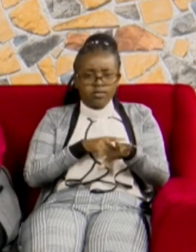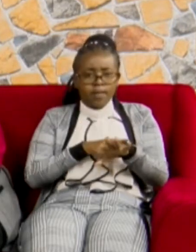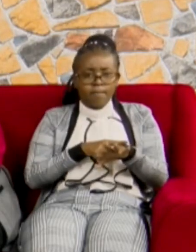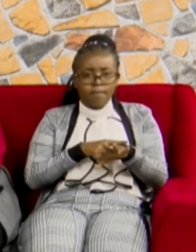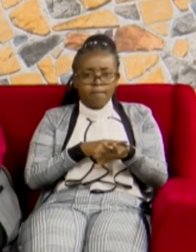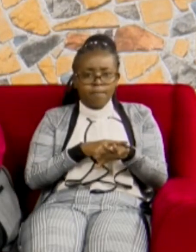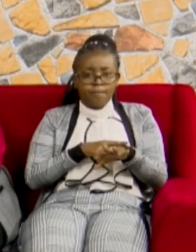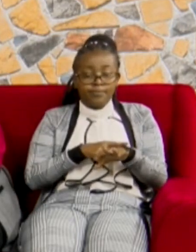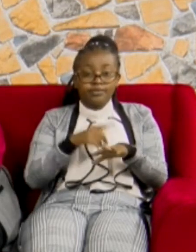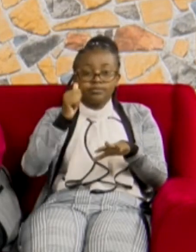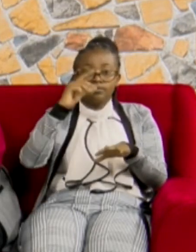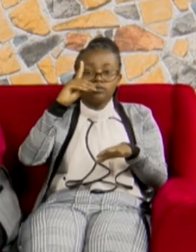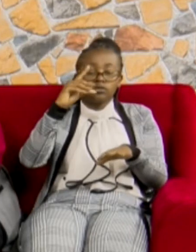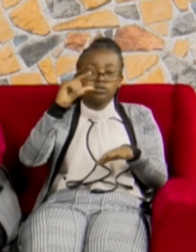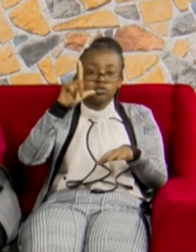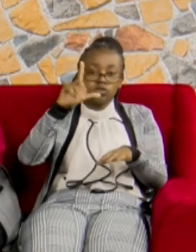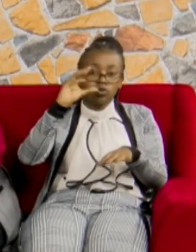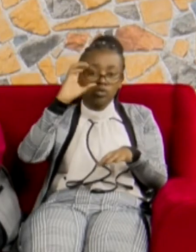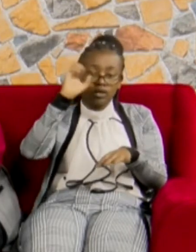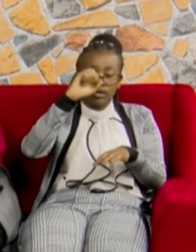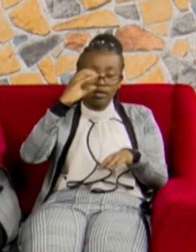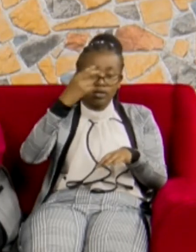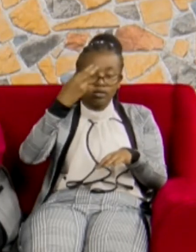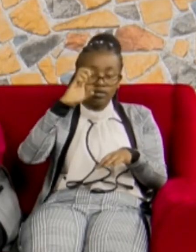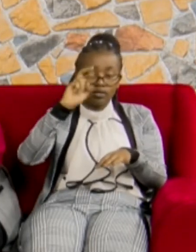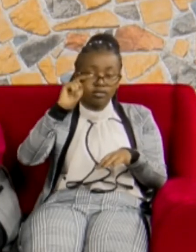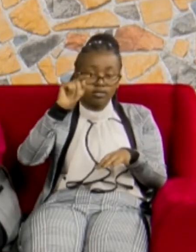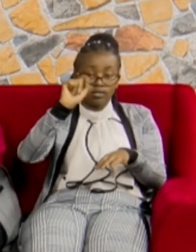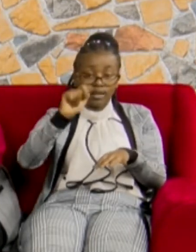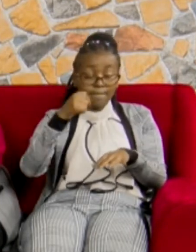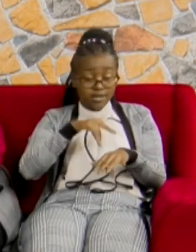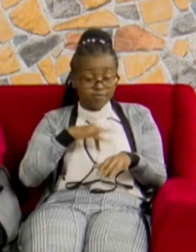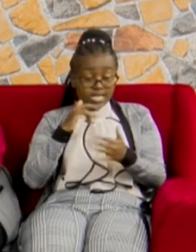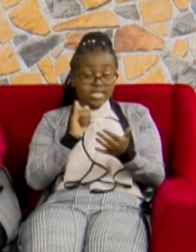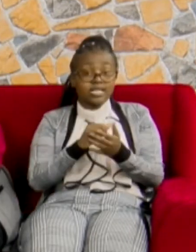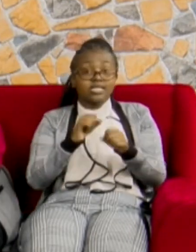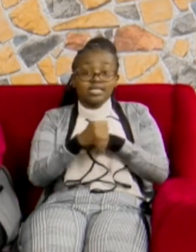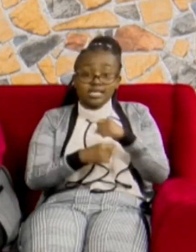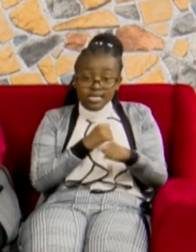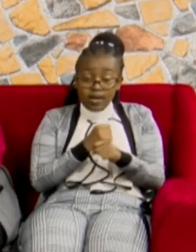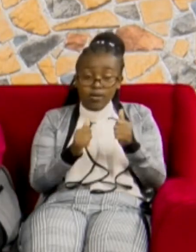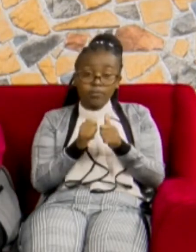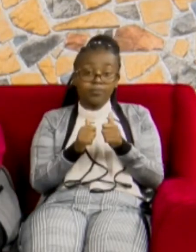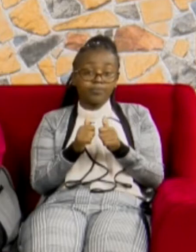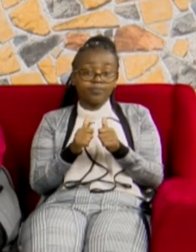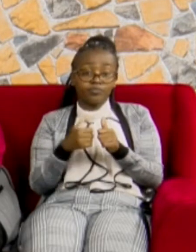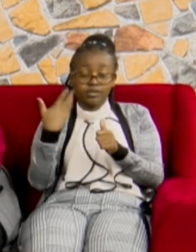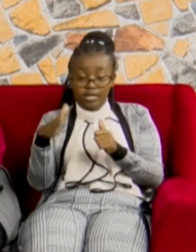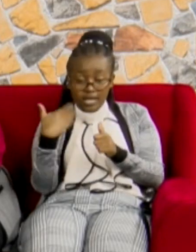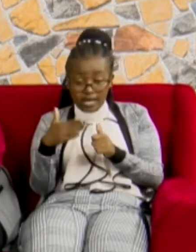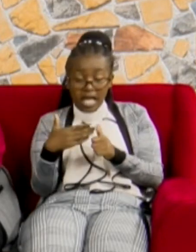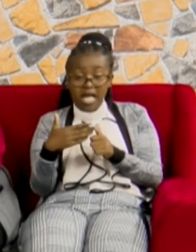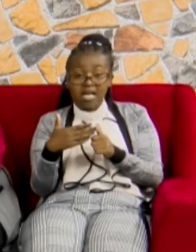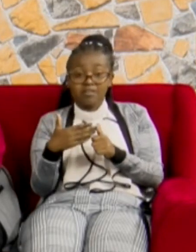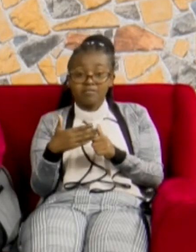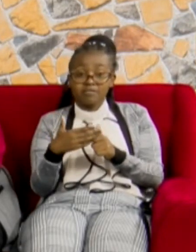the adolescents. I feel like that's the age where, like for every adolescent